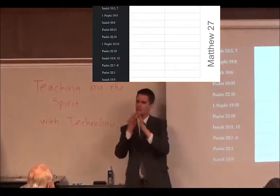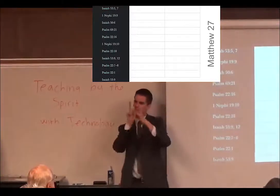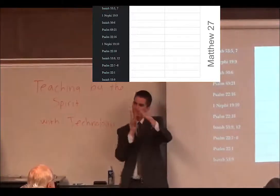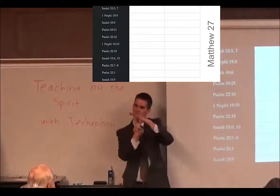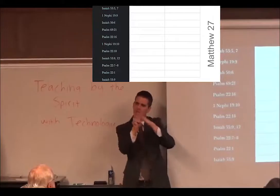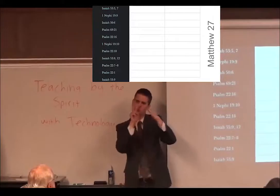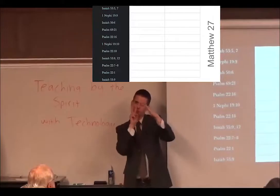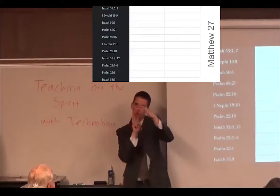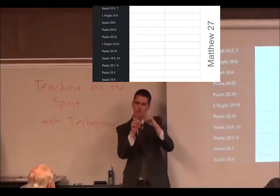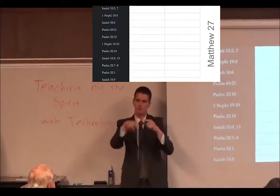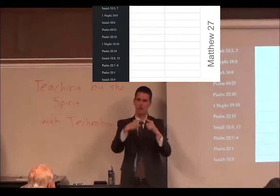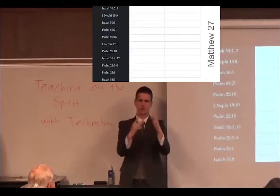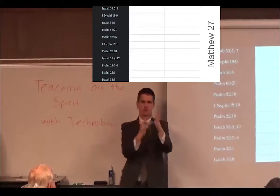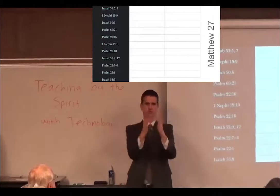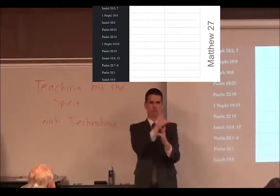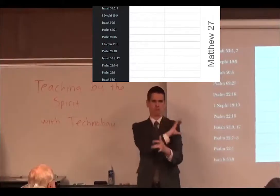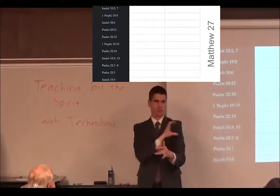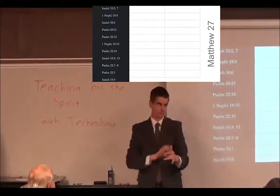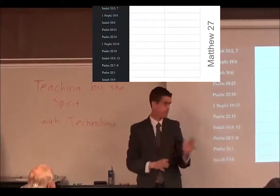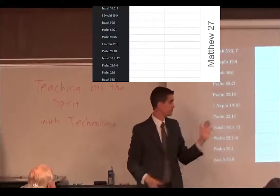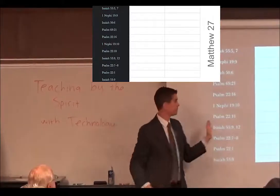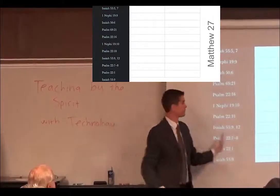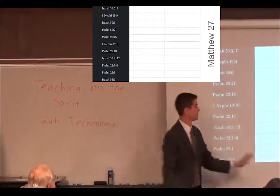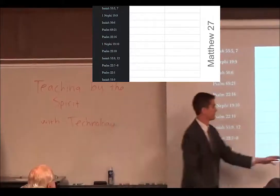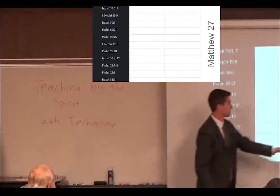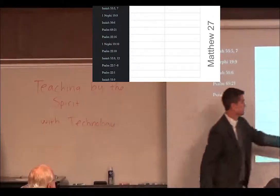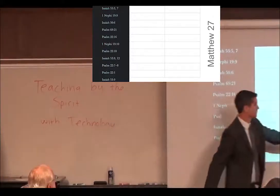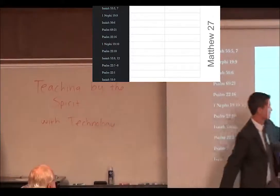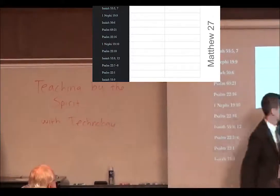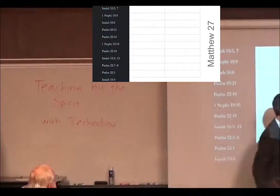scriptures. It's ordaining prophets with Jesus Christ.